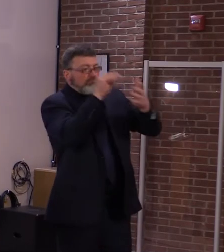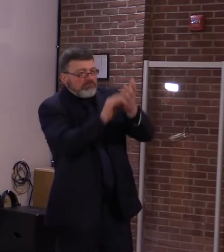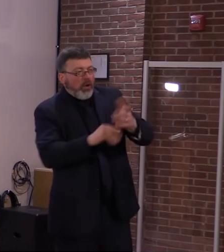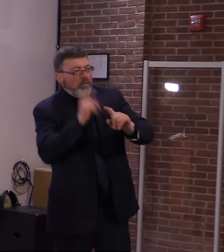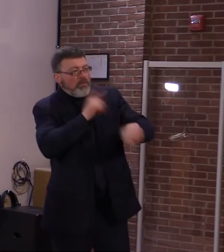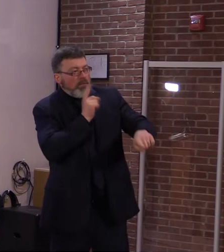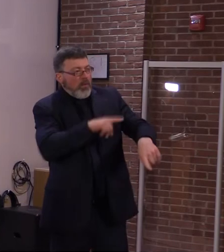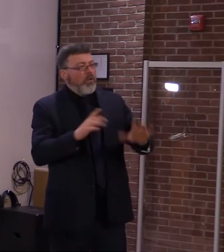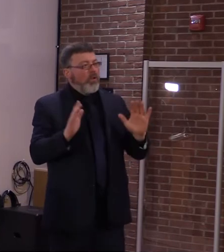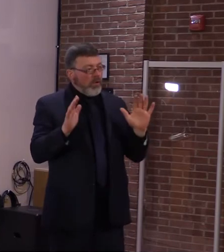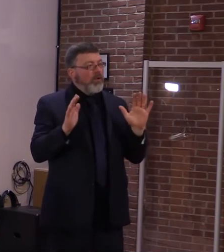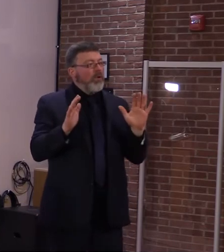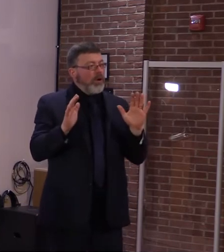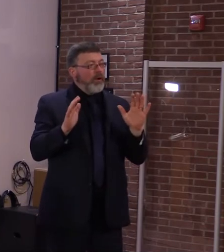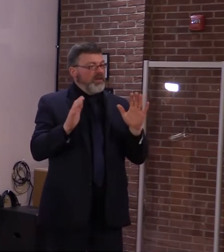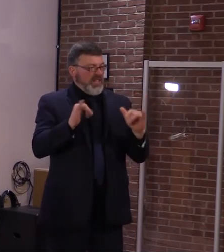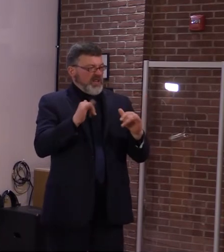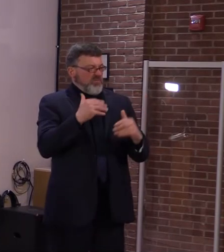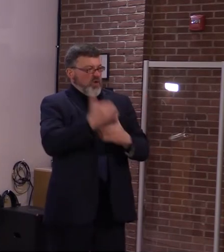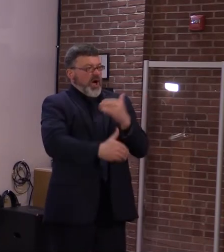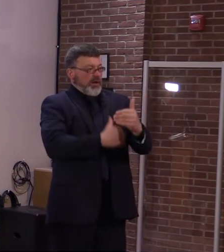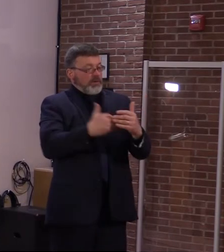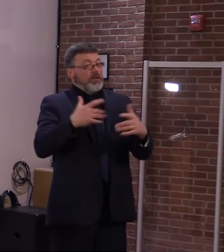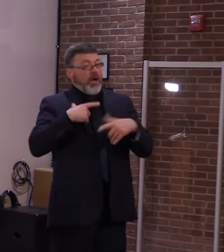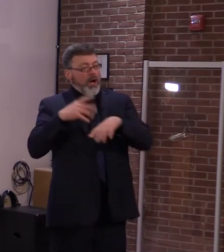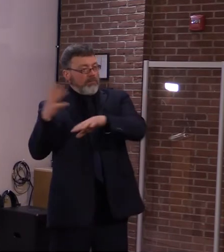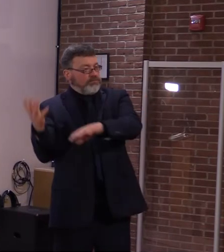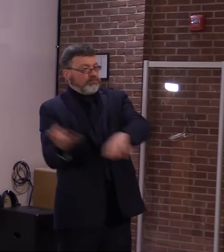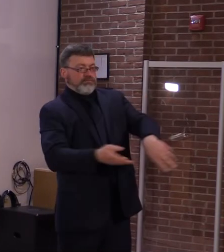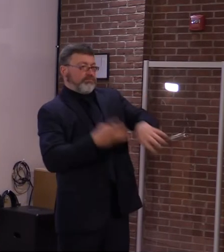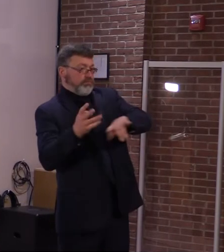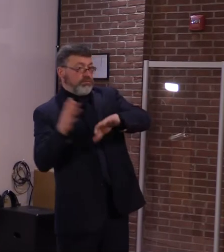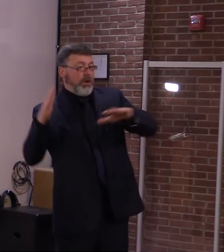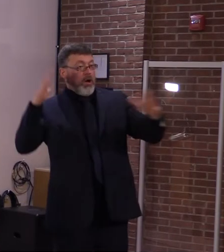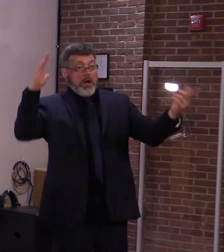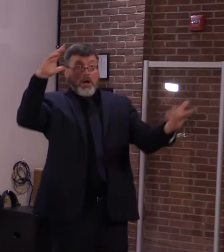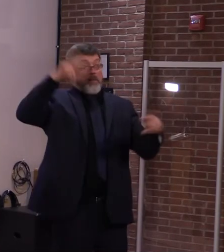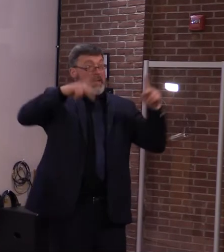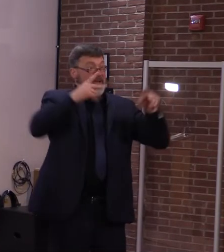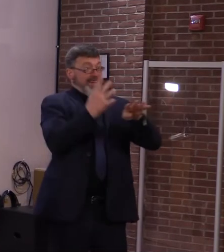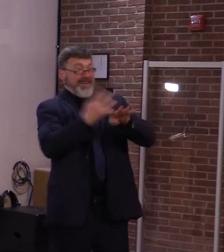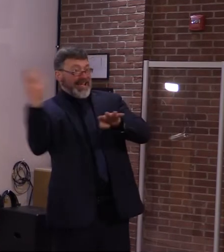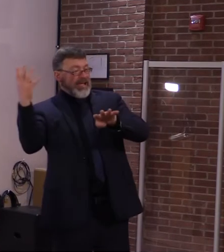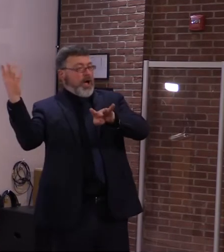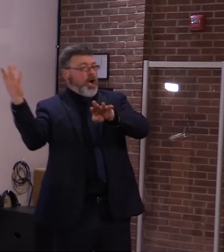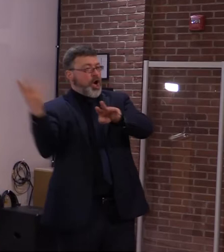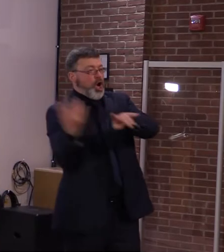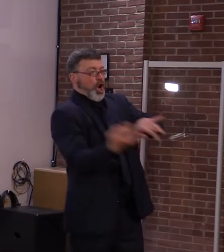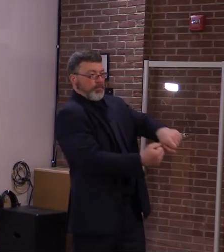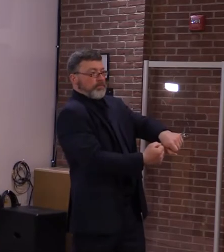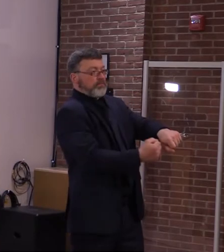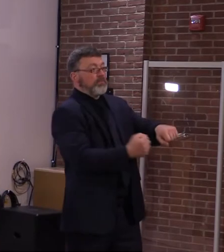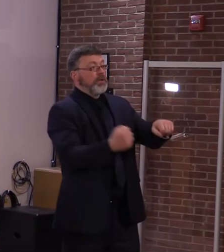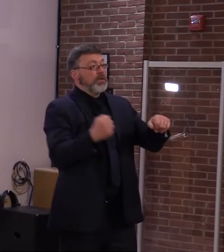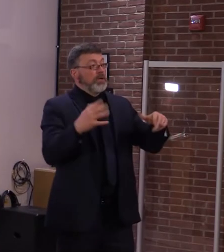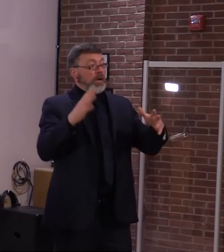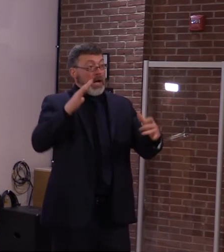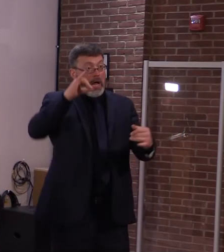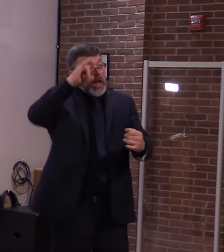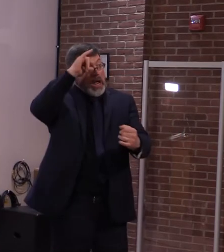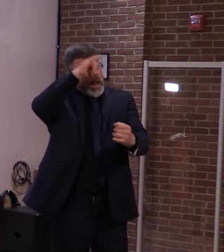in that process of winding it down. And it's really going to be complete when the final investor gets their petition. So that could